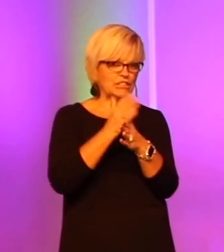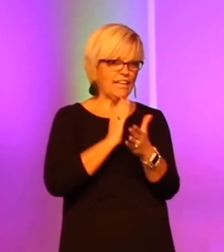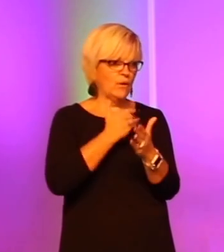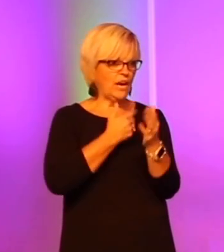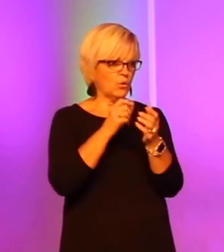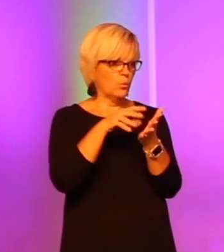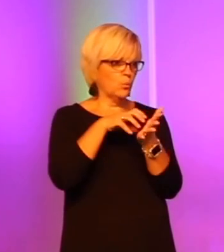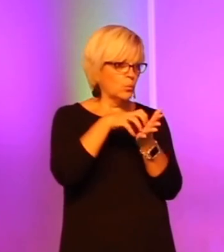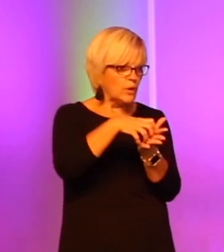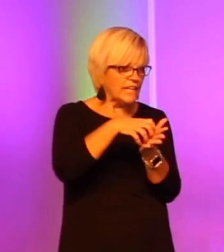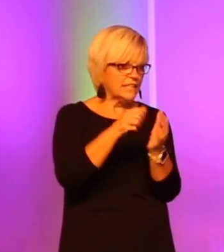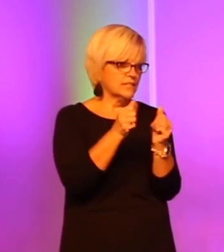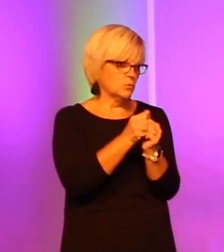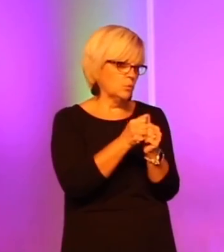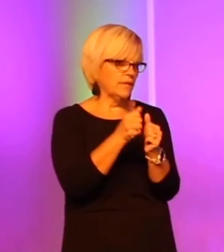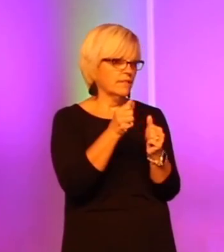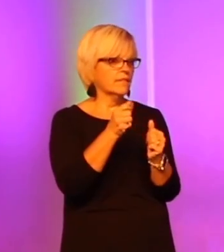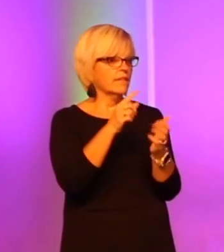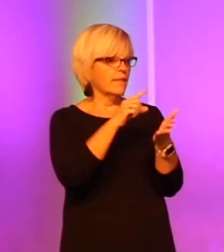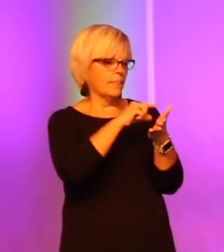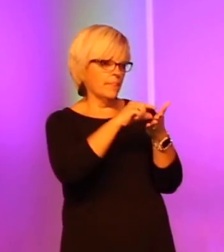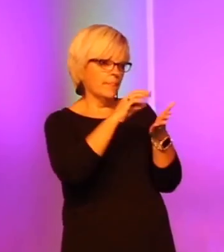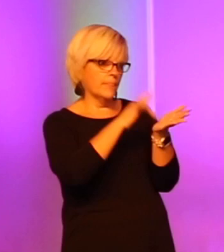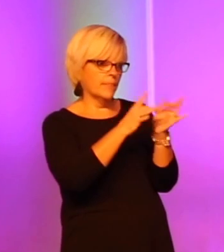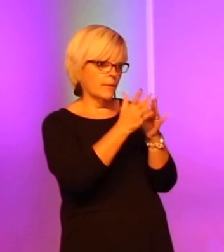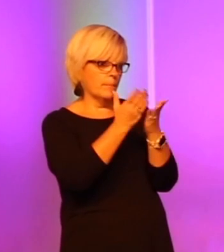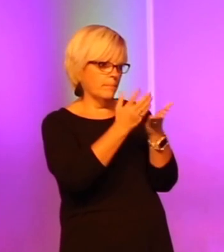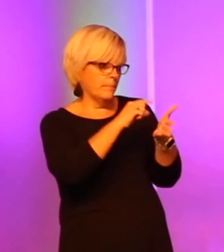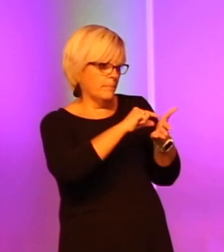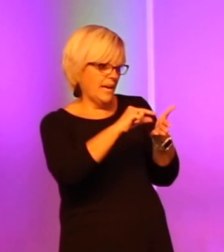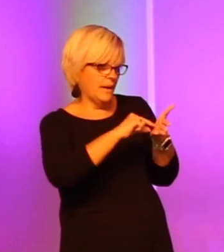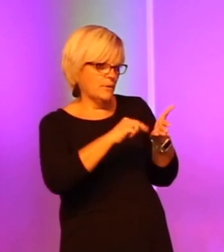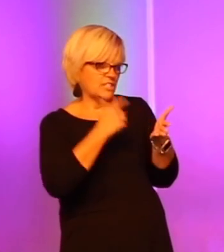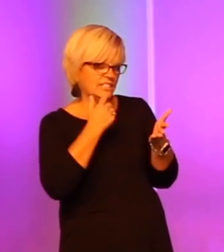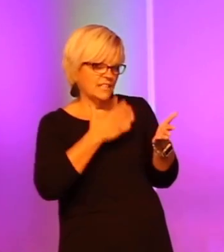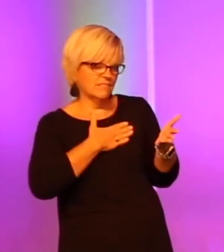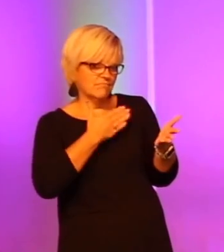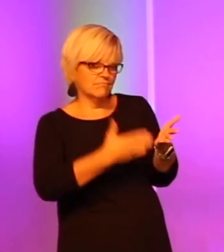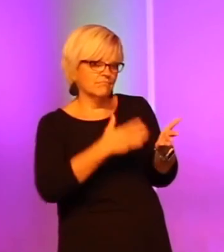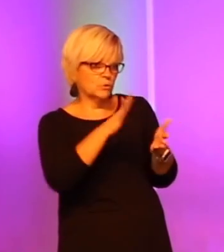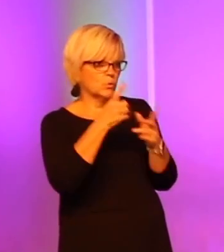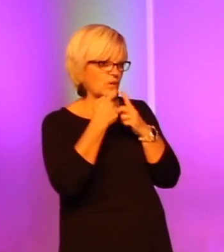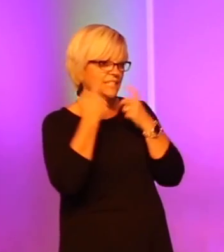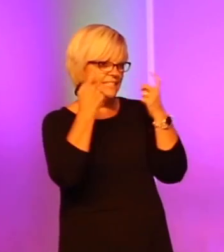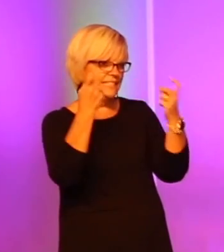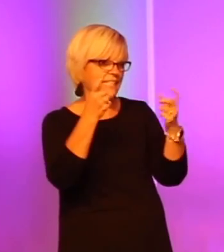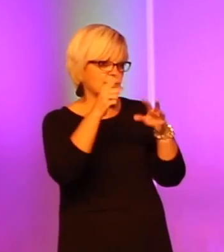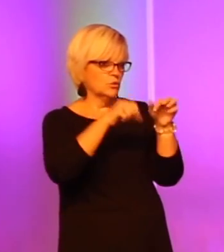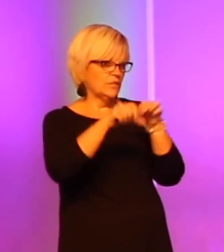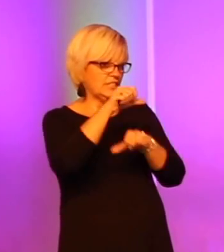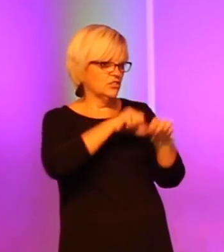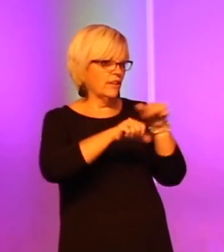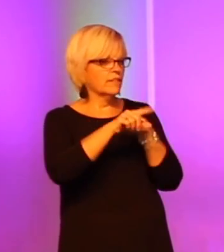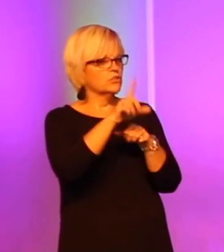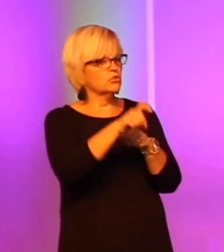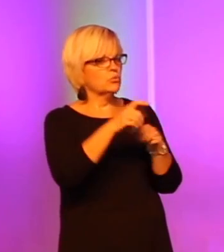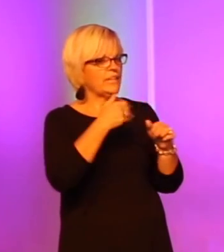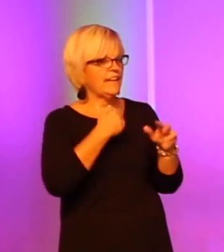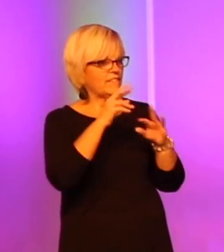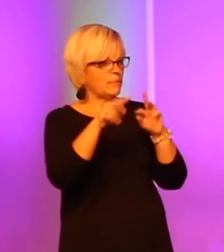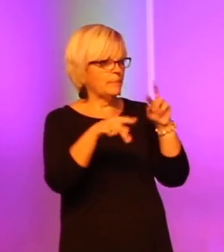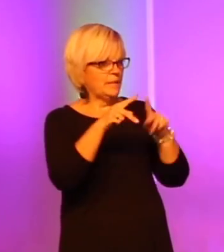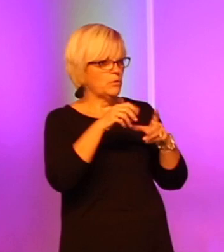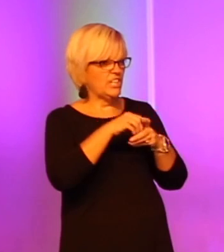Scripture says confess your sins to one another. So we should have those people in our lives that we can trust with